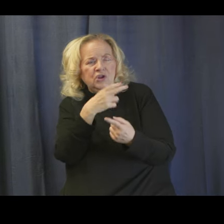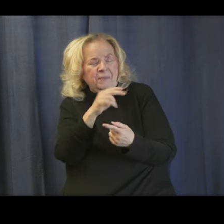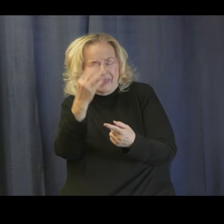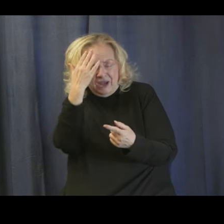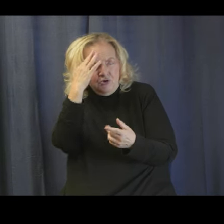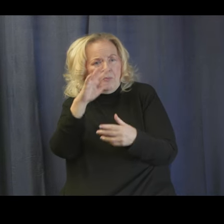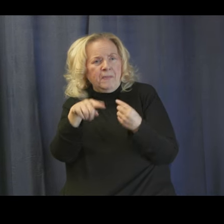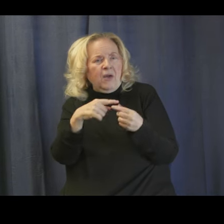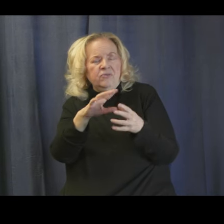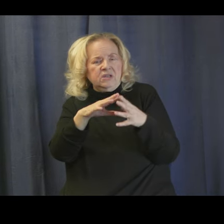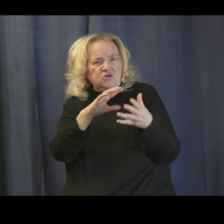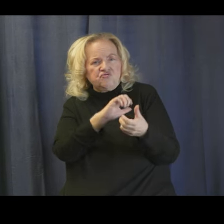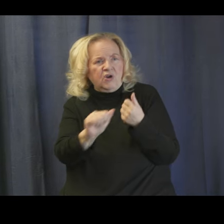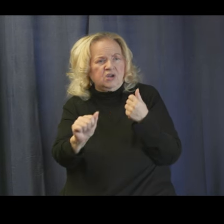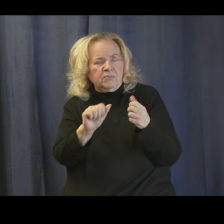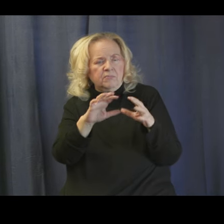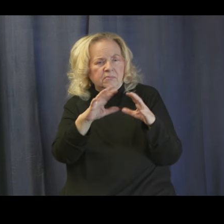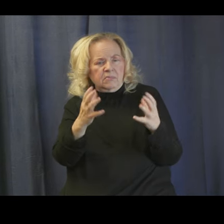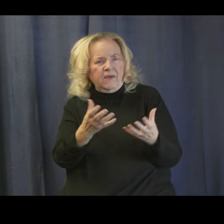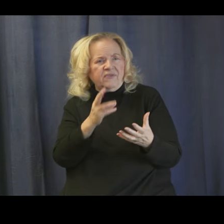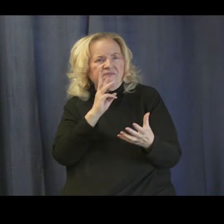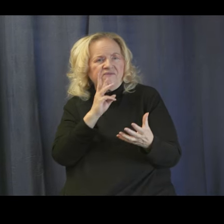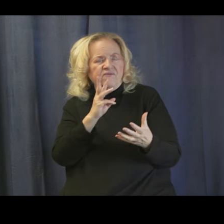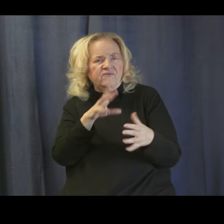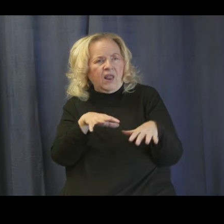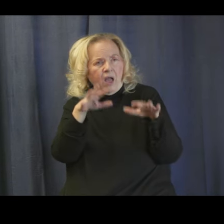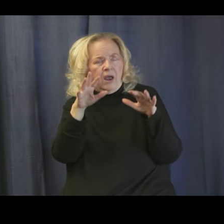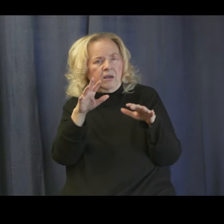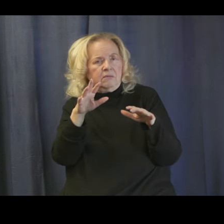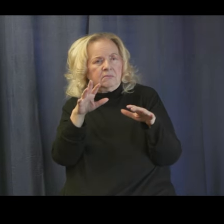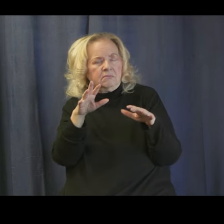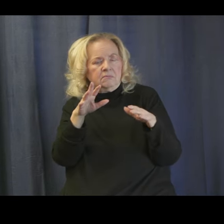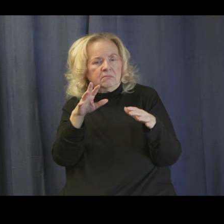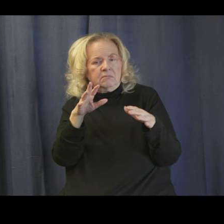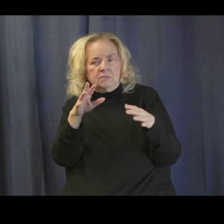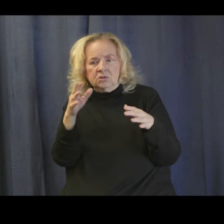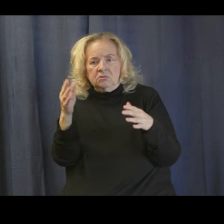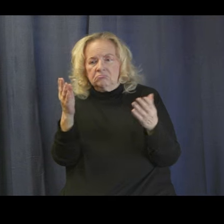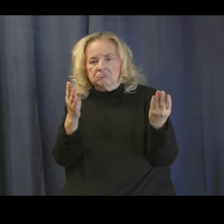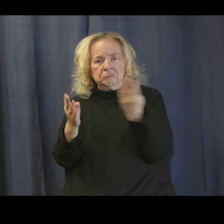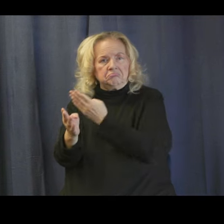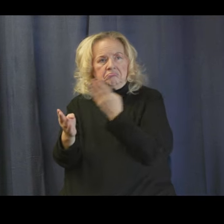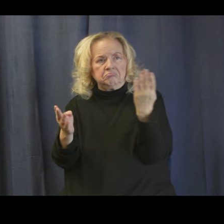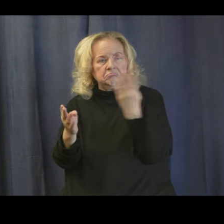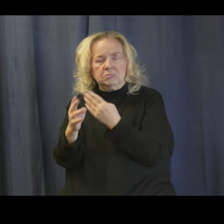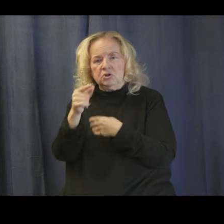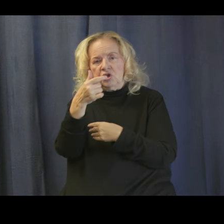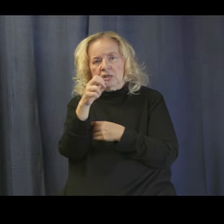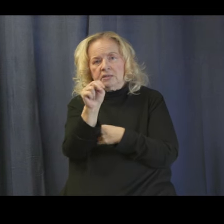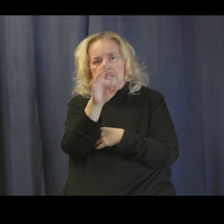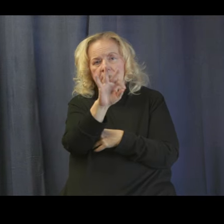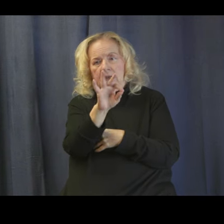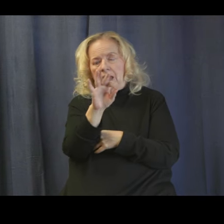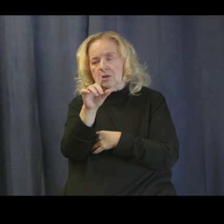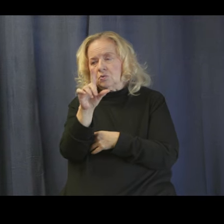knew about the destruction of the flood firsthand. As a matter of fact, if you look at